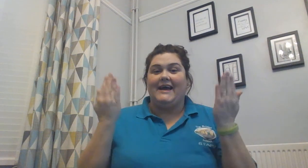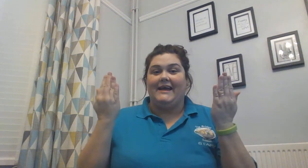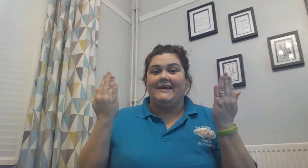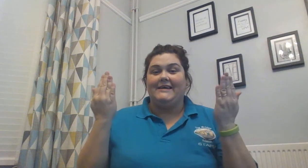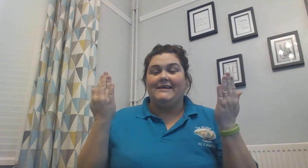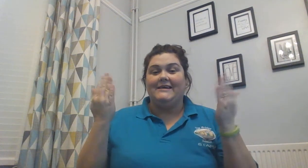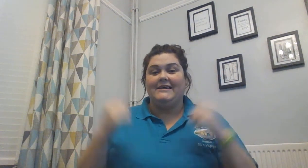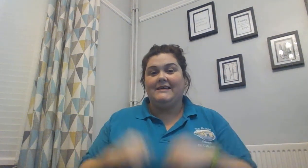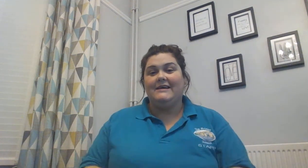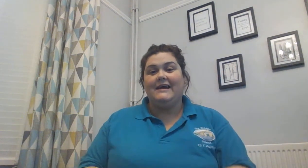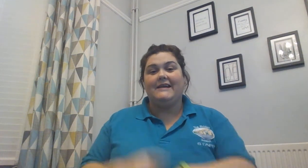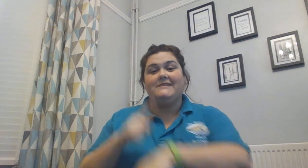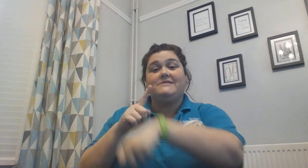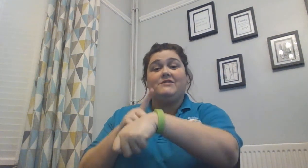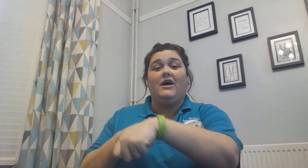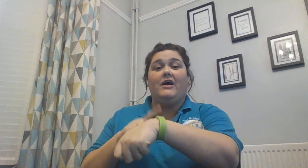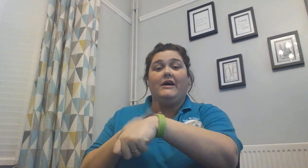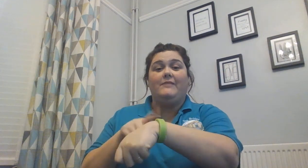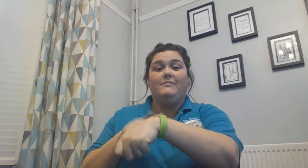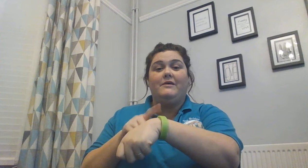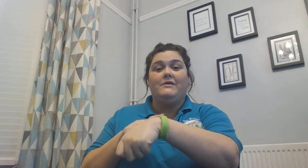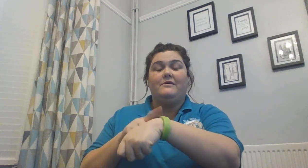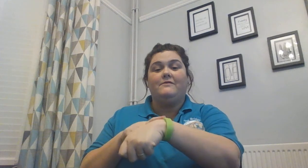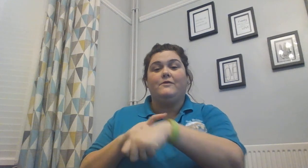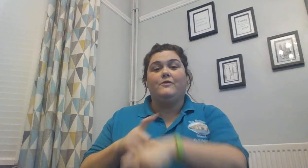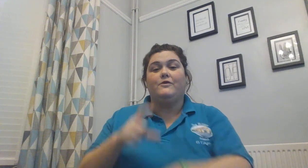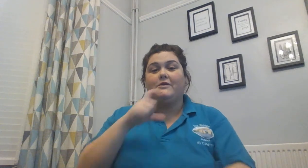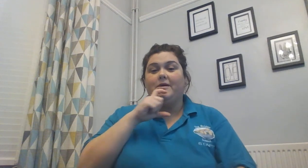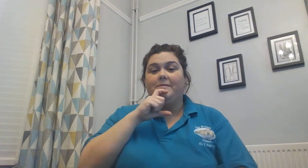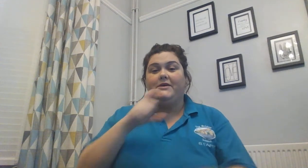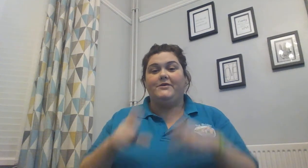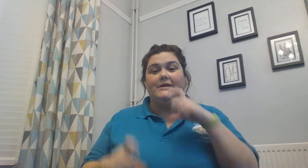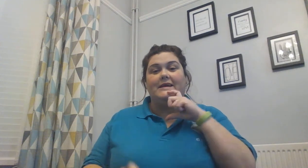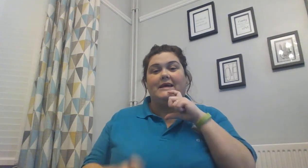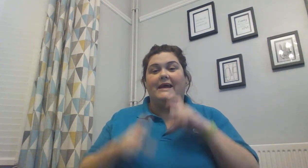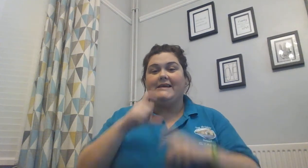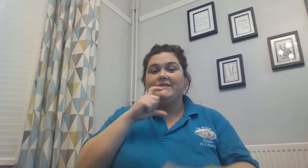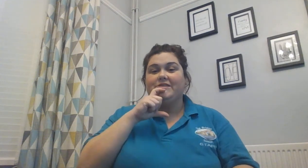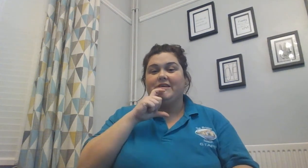Thursday and it's time for communication.